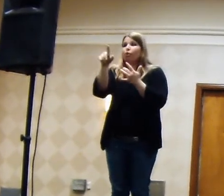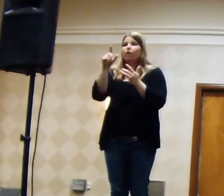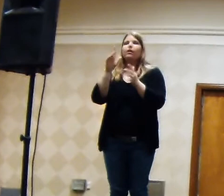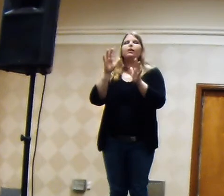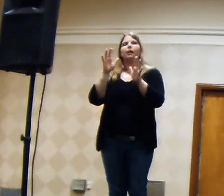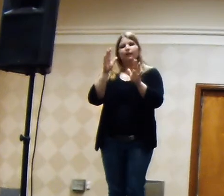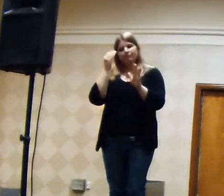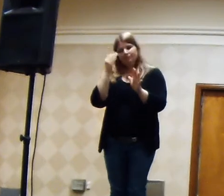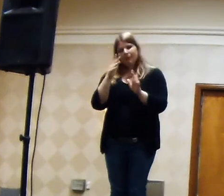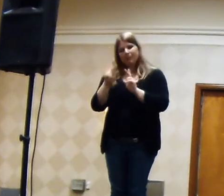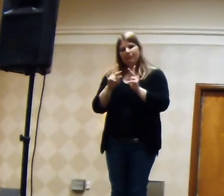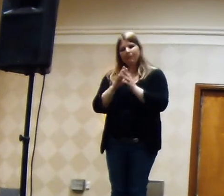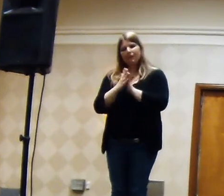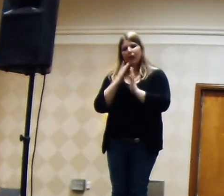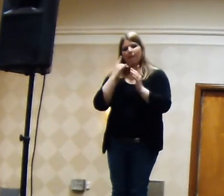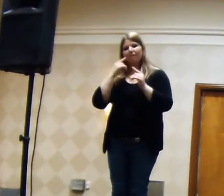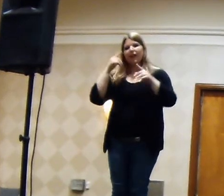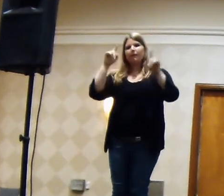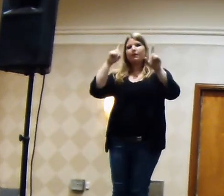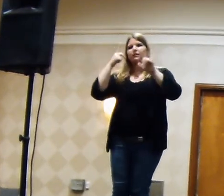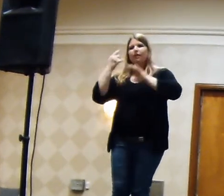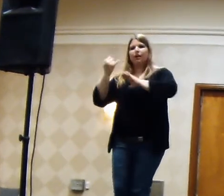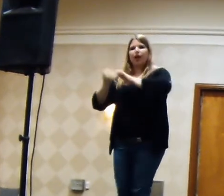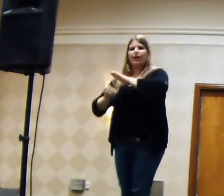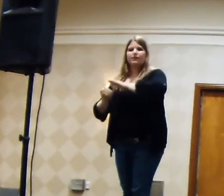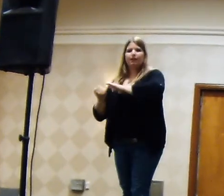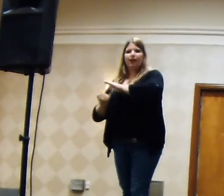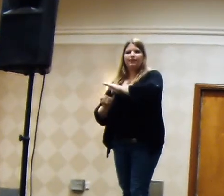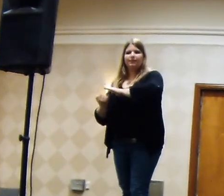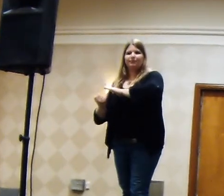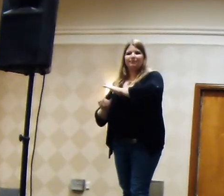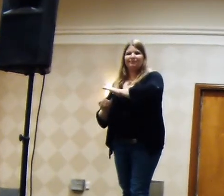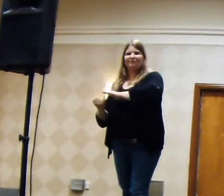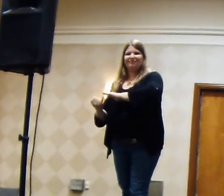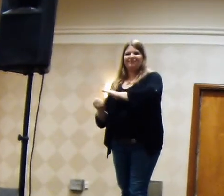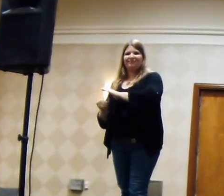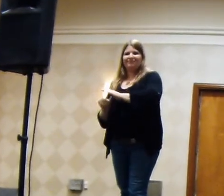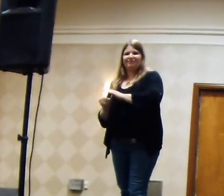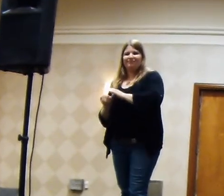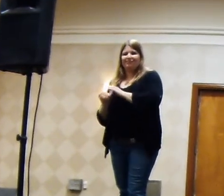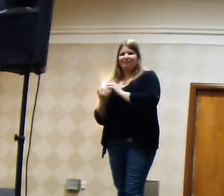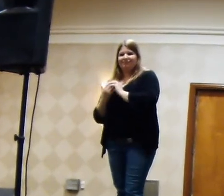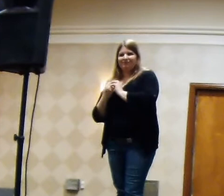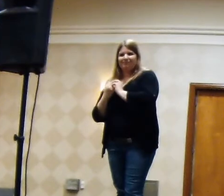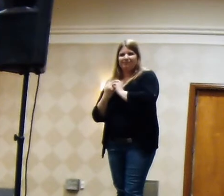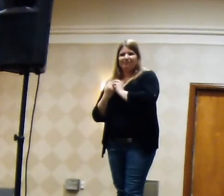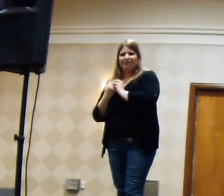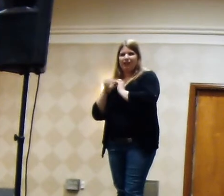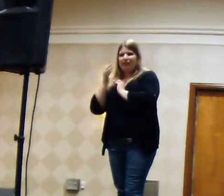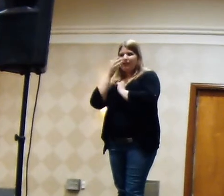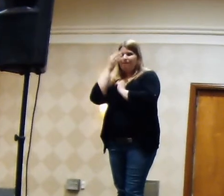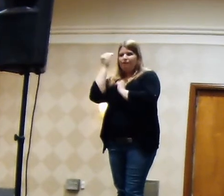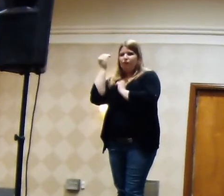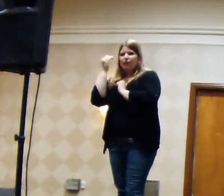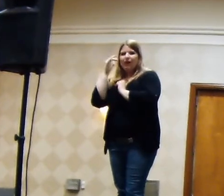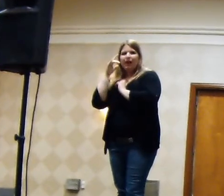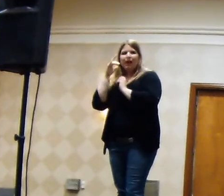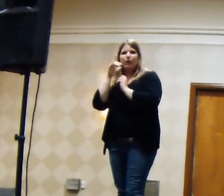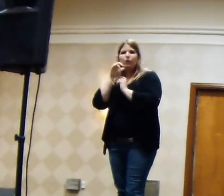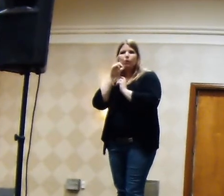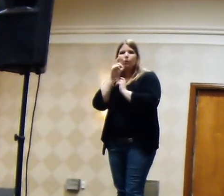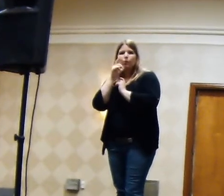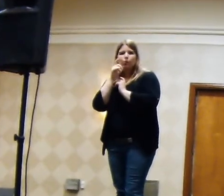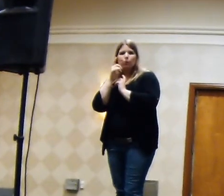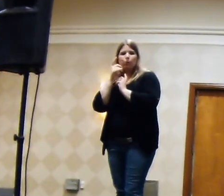or whatever, they get super isolated and they forget what they're doing, who they're representing, who